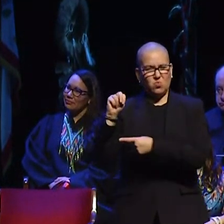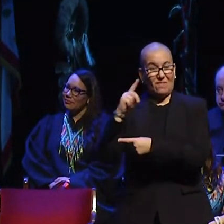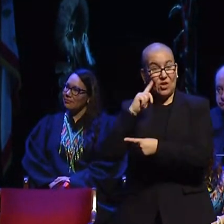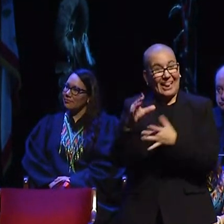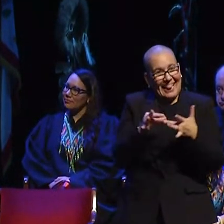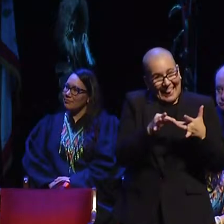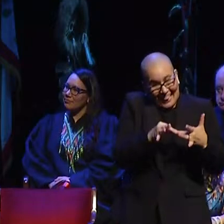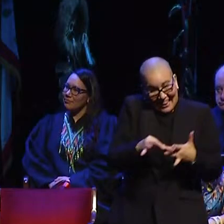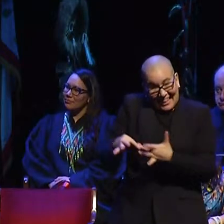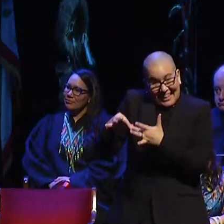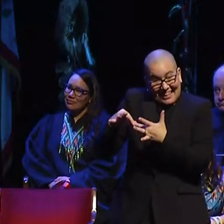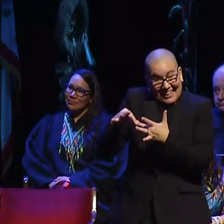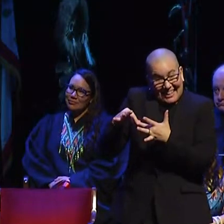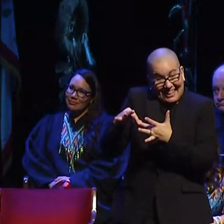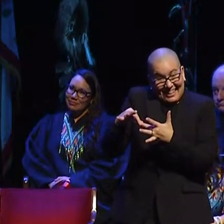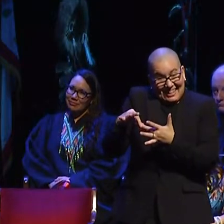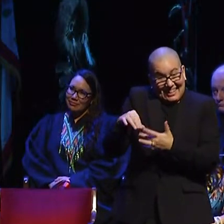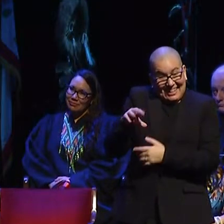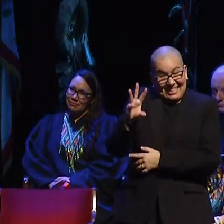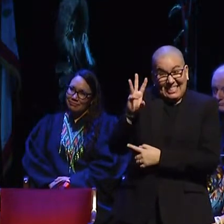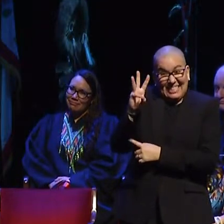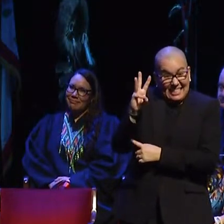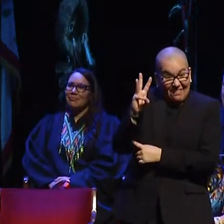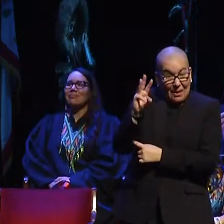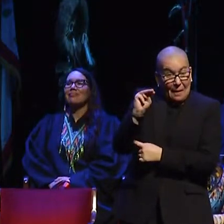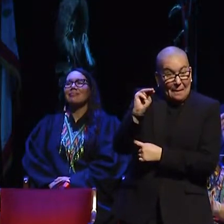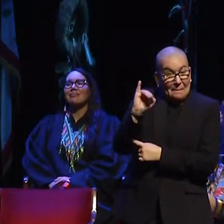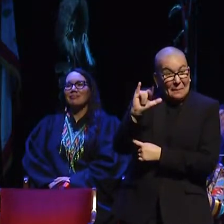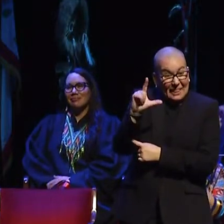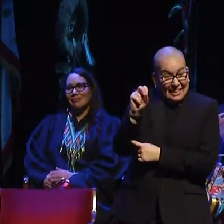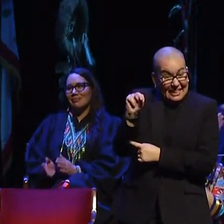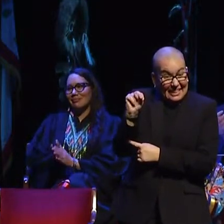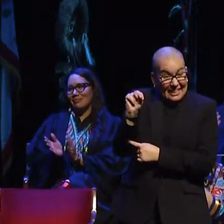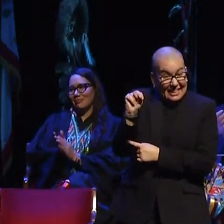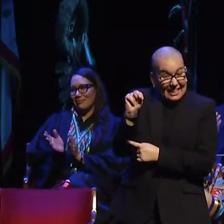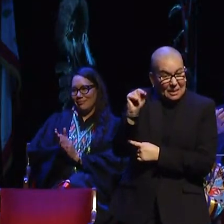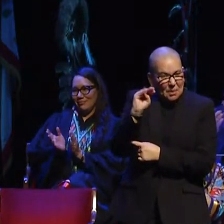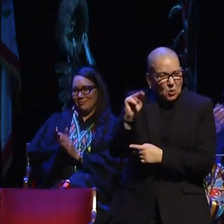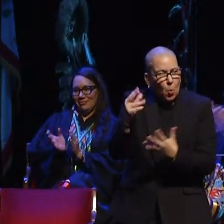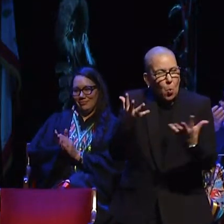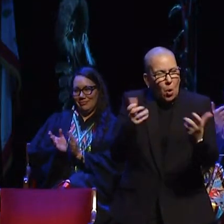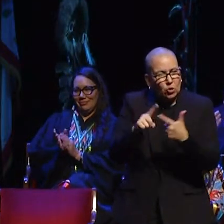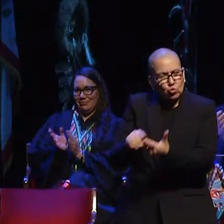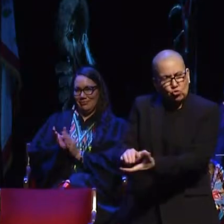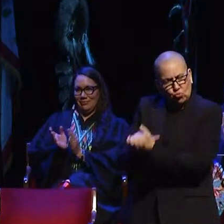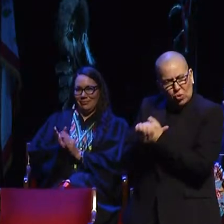Minnesotans, congratulate you and Karin on your recent engagement. We're excited for you. So,